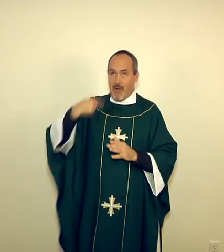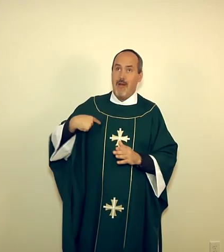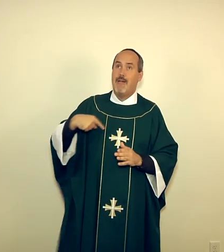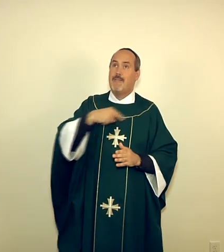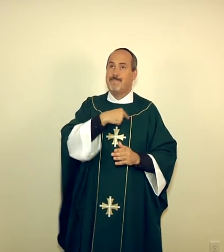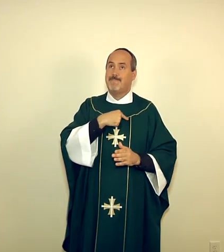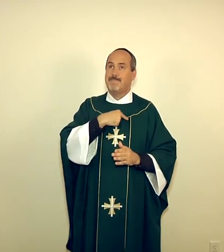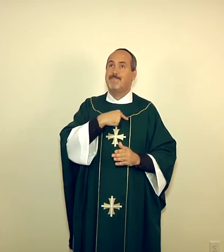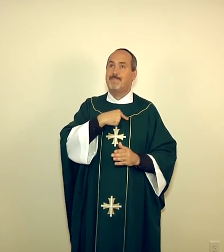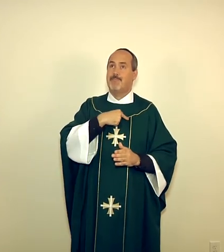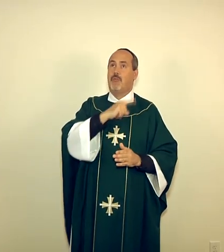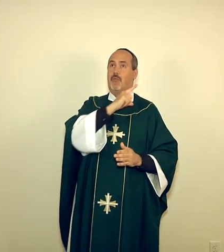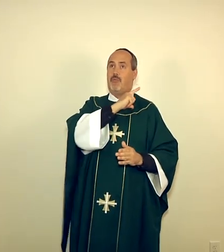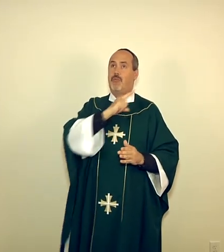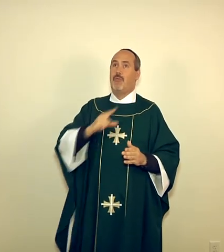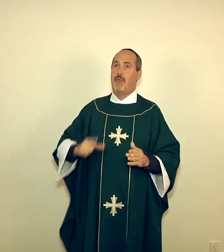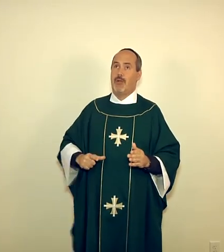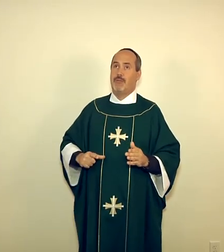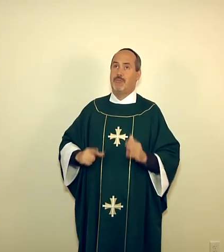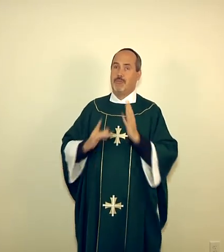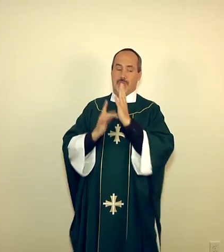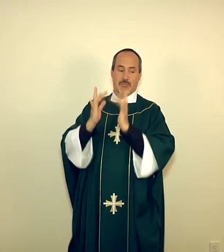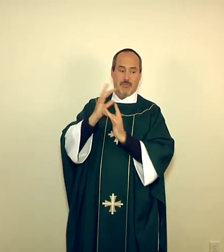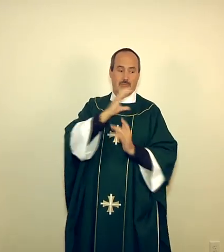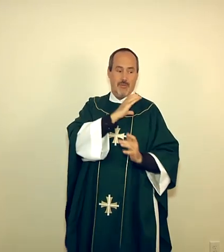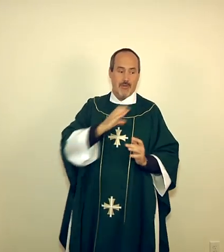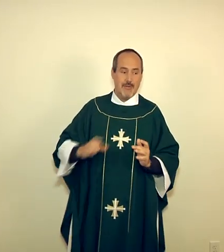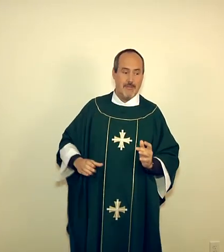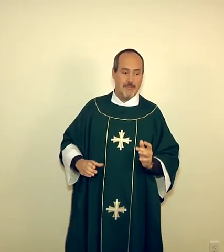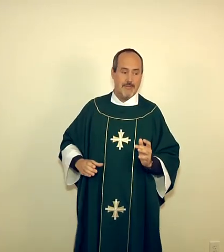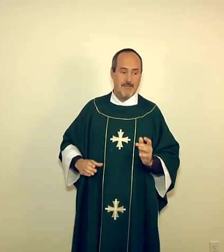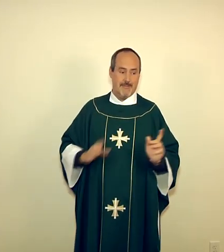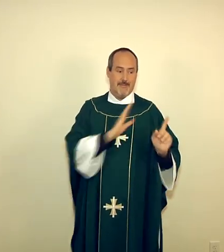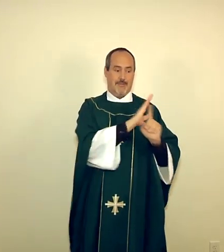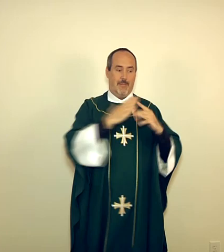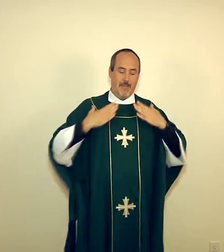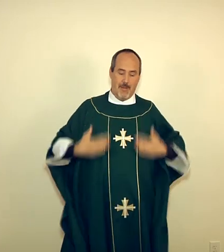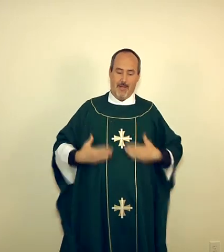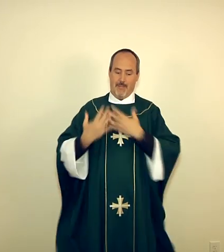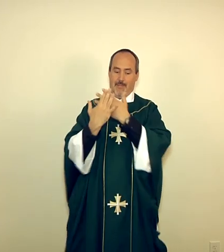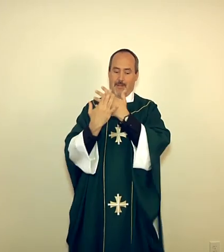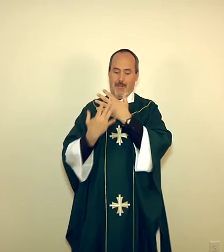us the body and blood of our Lord Jesus Christ.